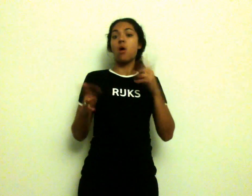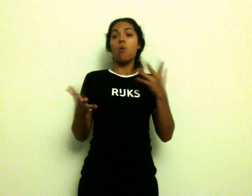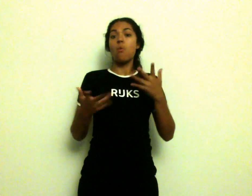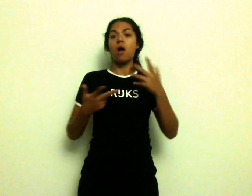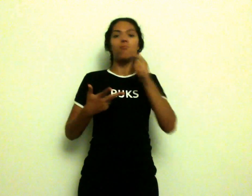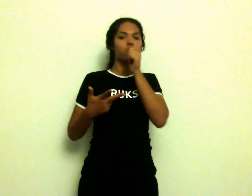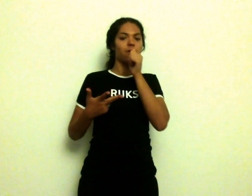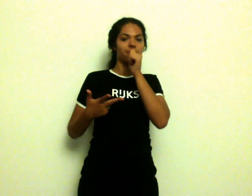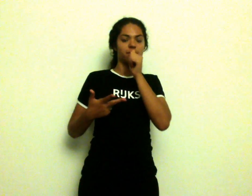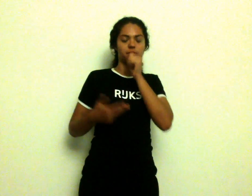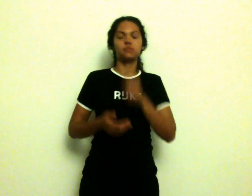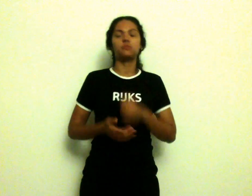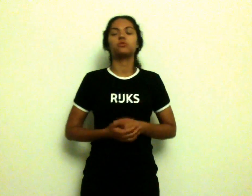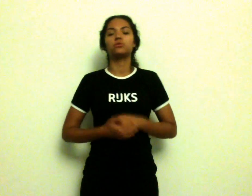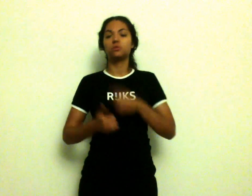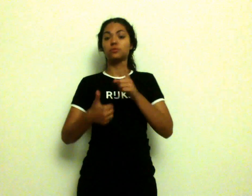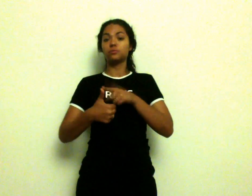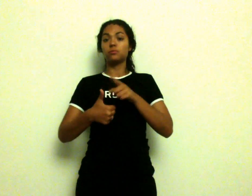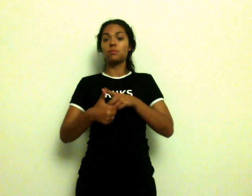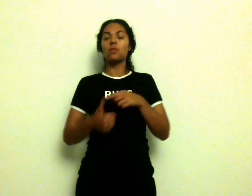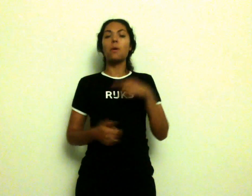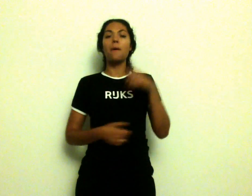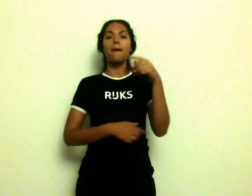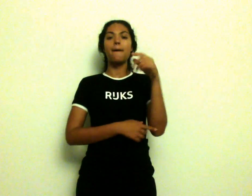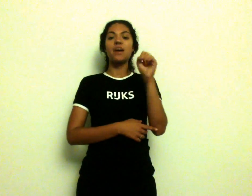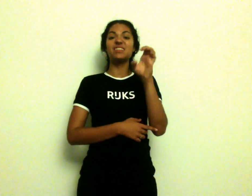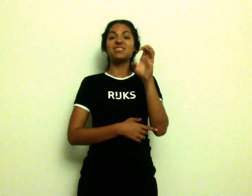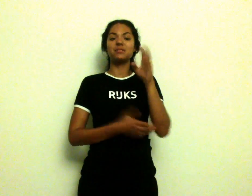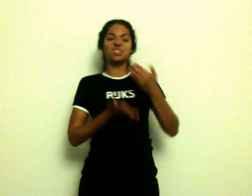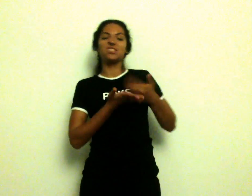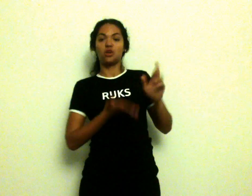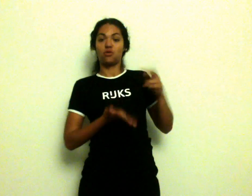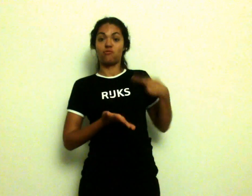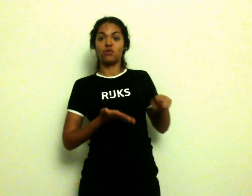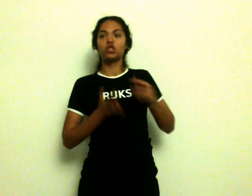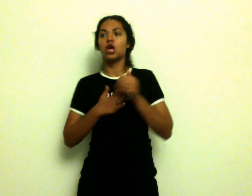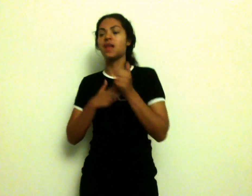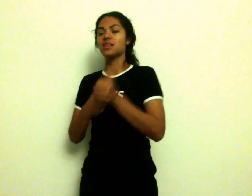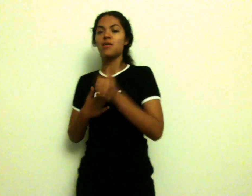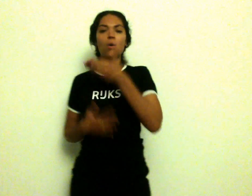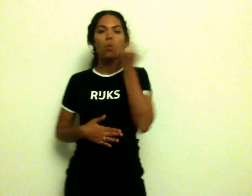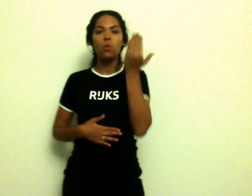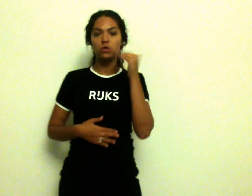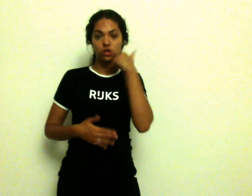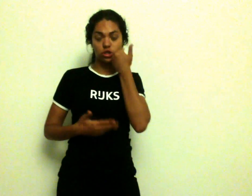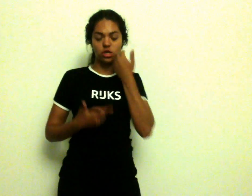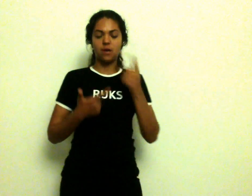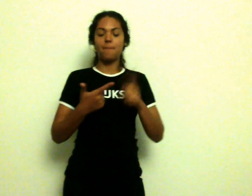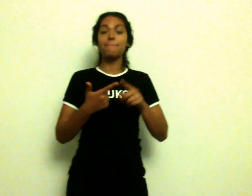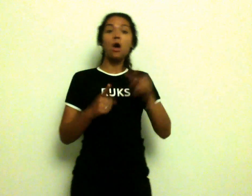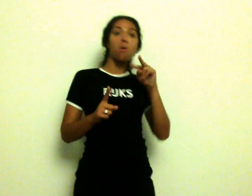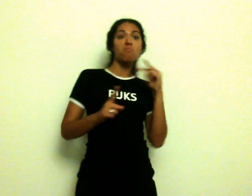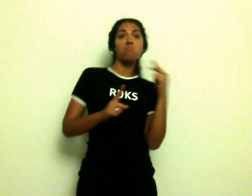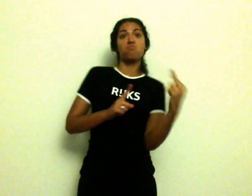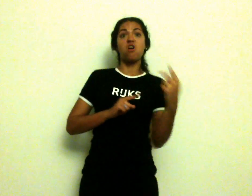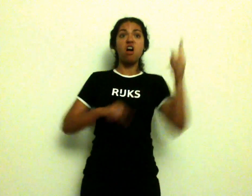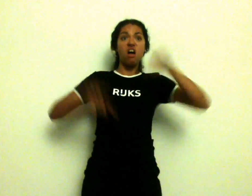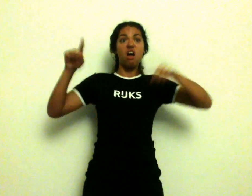up with no shame. Pluralization ends up with no reason, and privatization ends up with